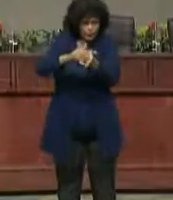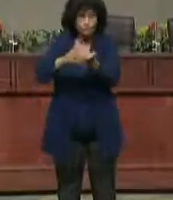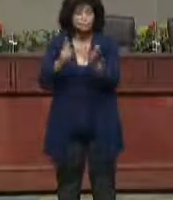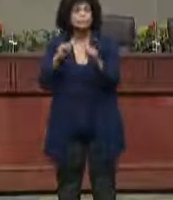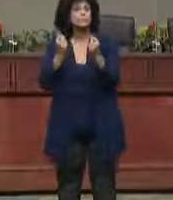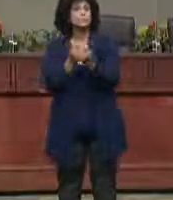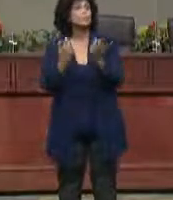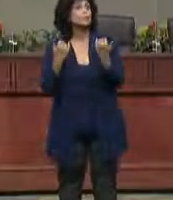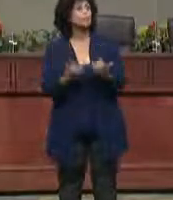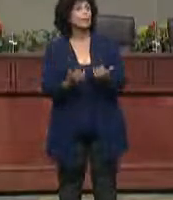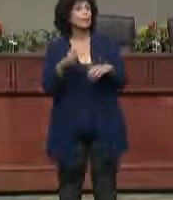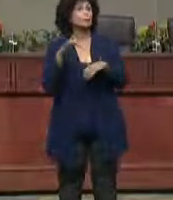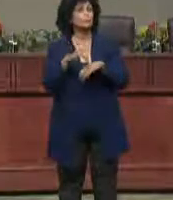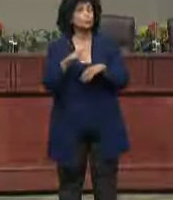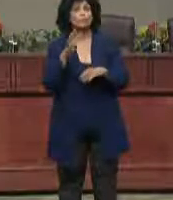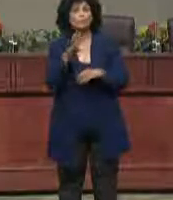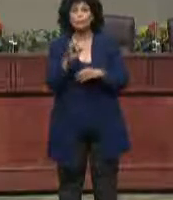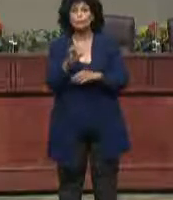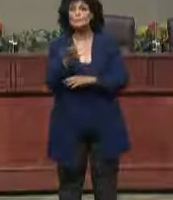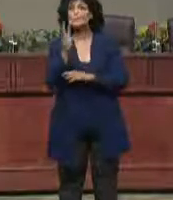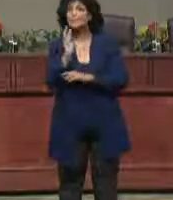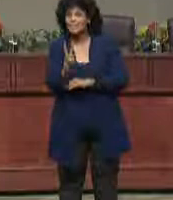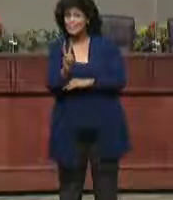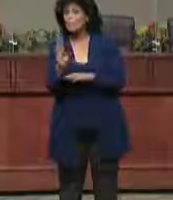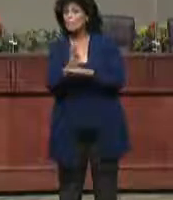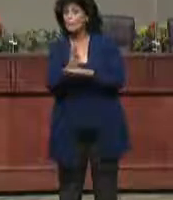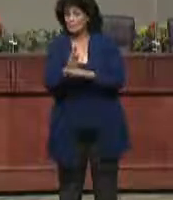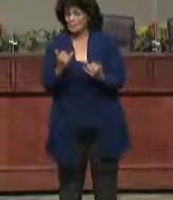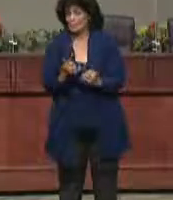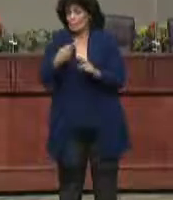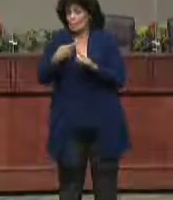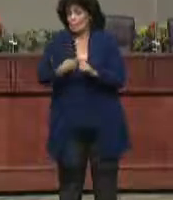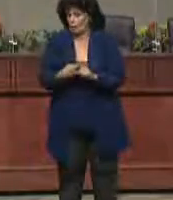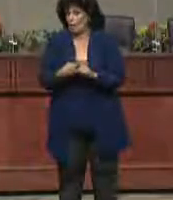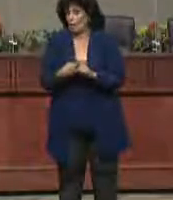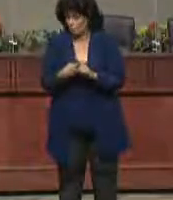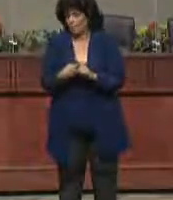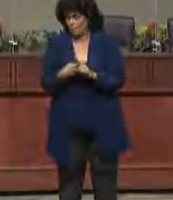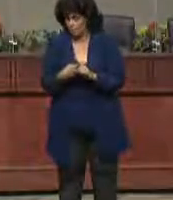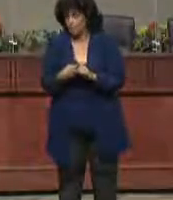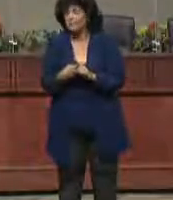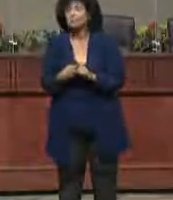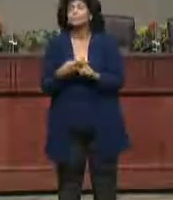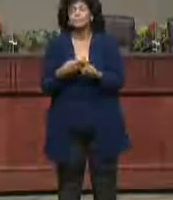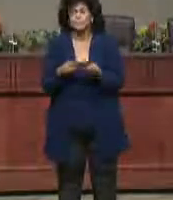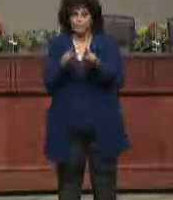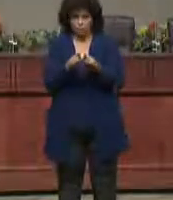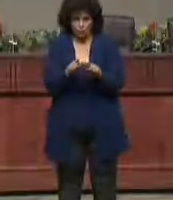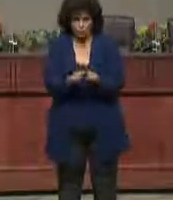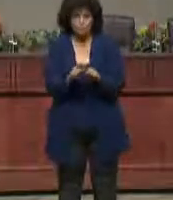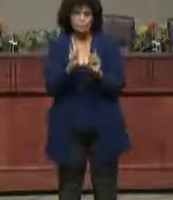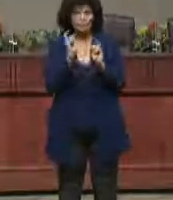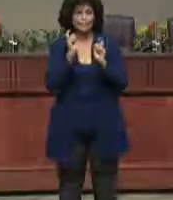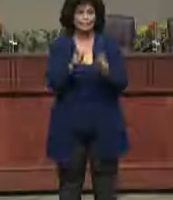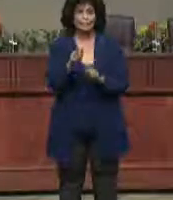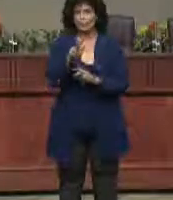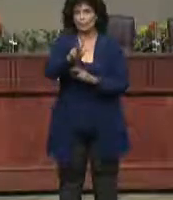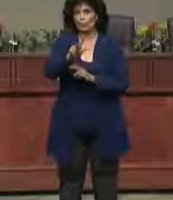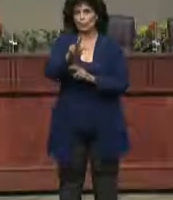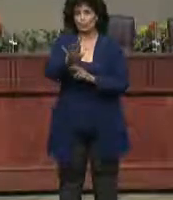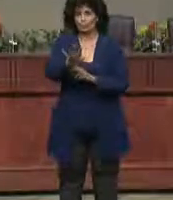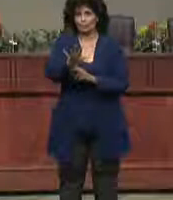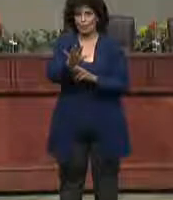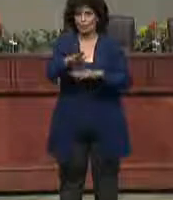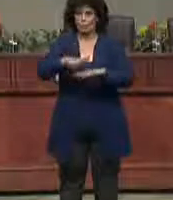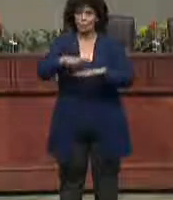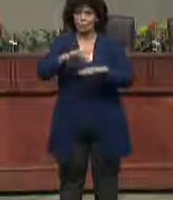now visited 406 businesses since that time and have issued 35